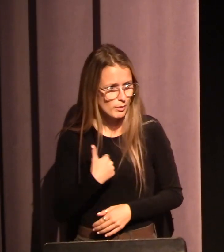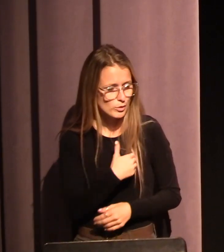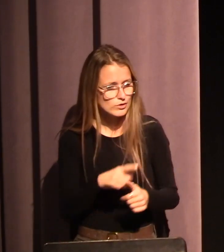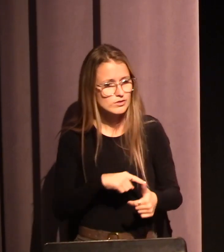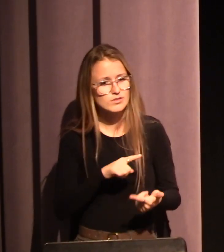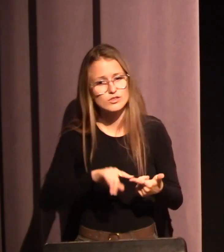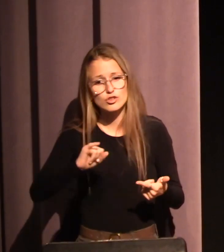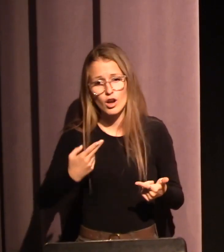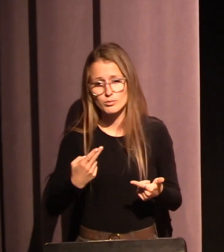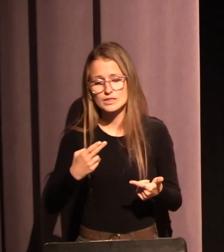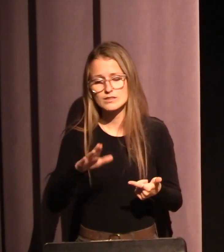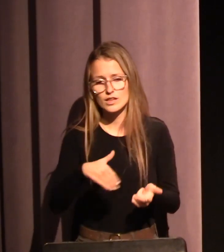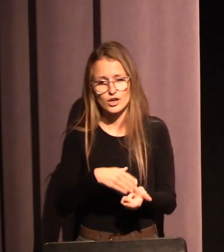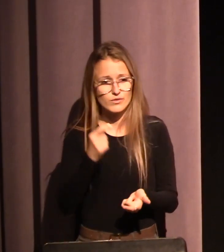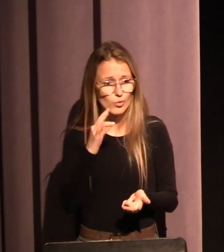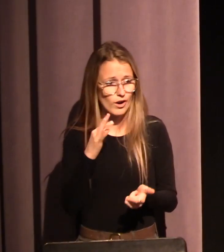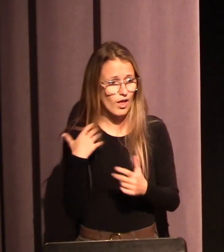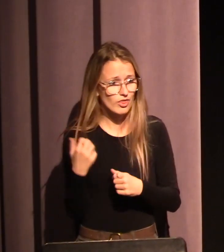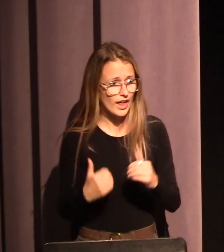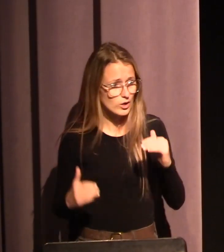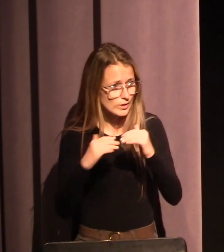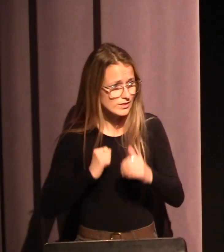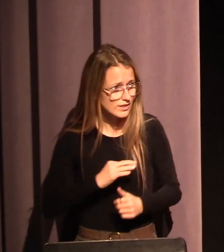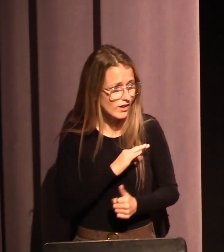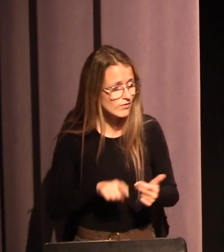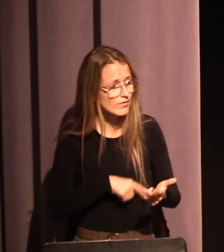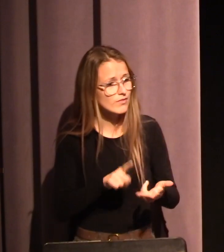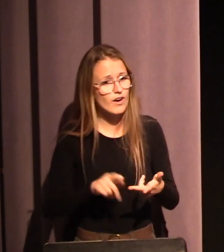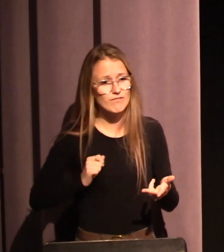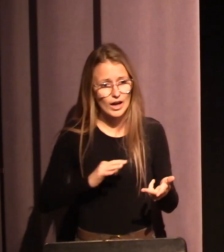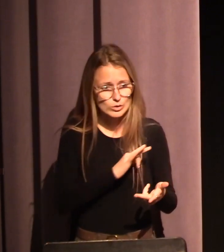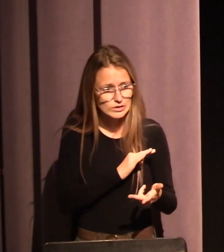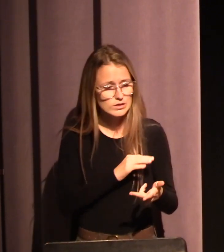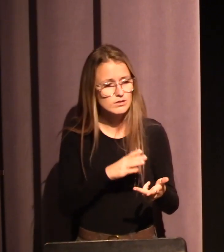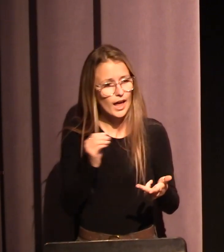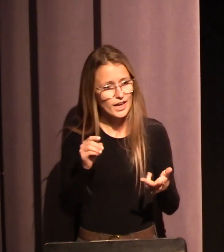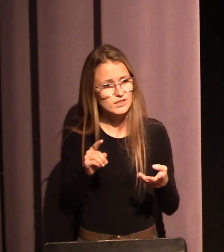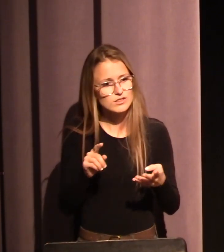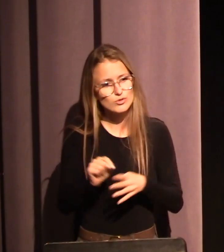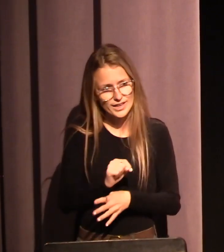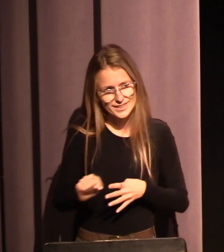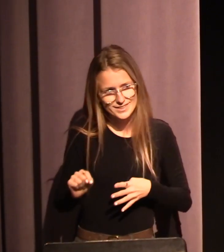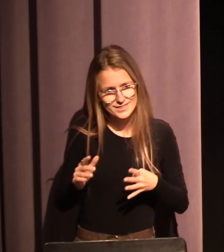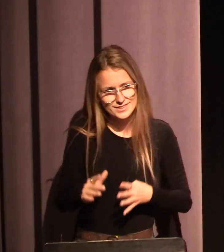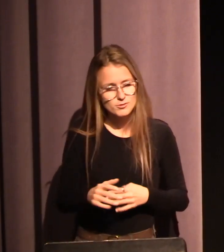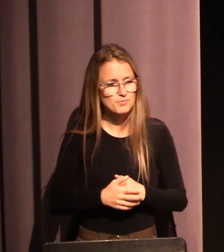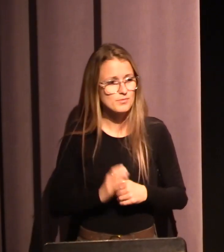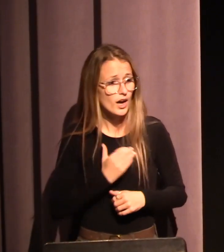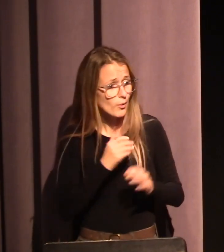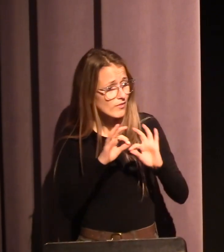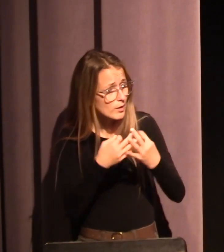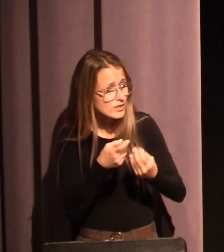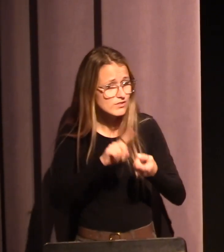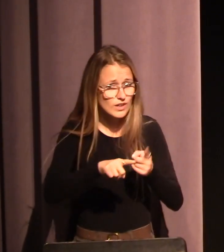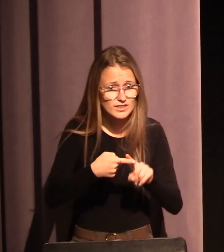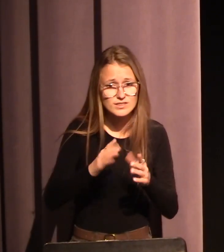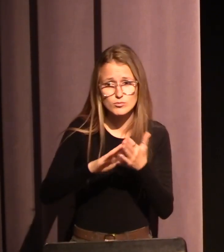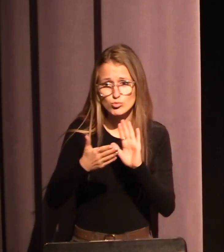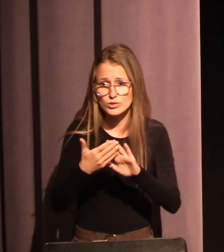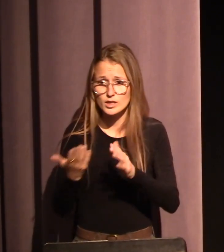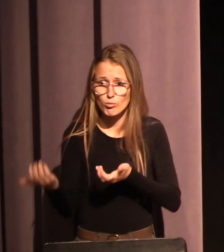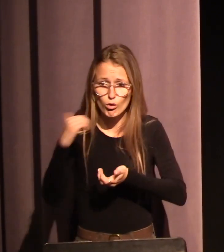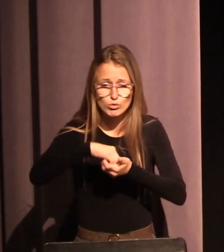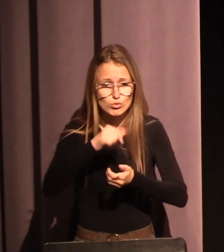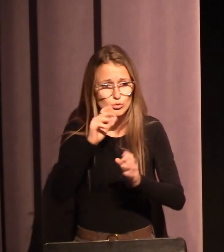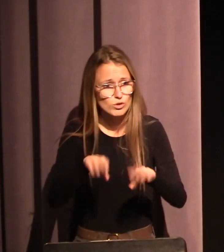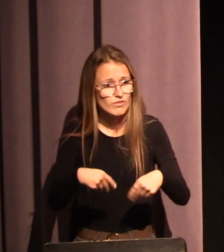Hopkins Center for Health Equity staff, faculty and trainees, our families, friends, and community partners